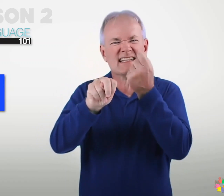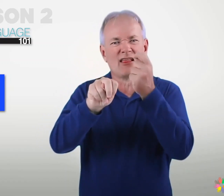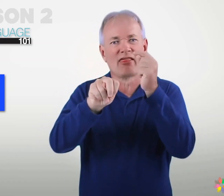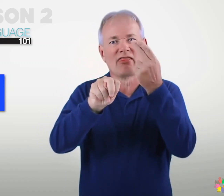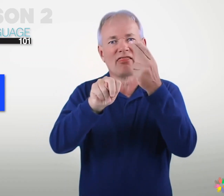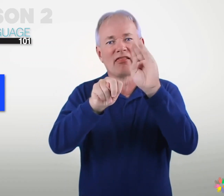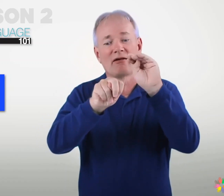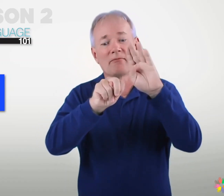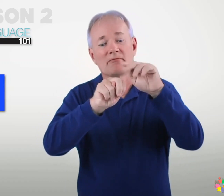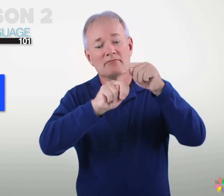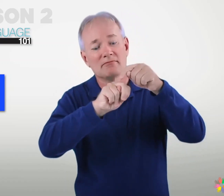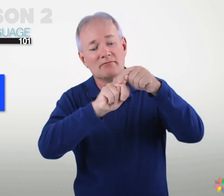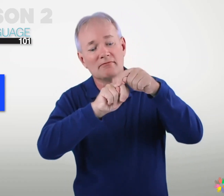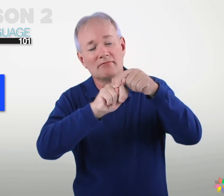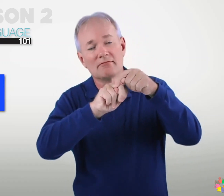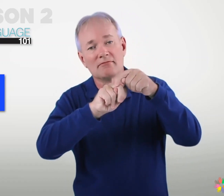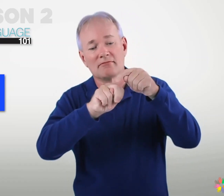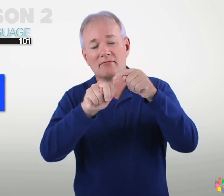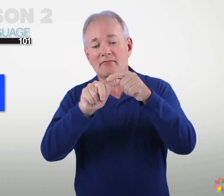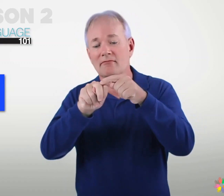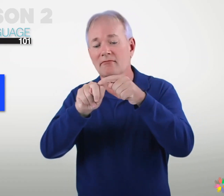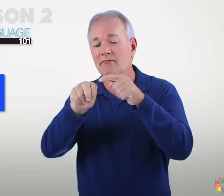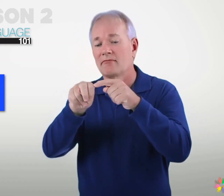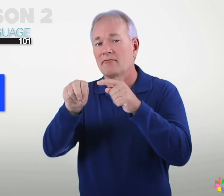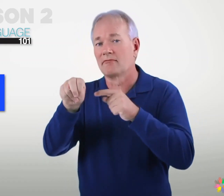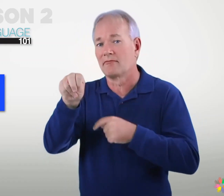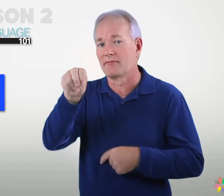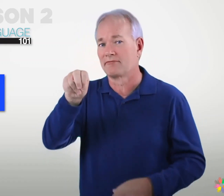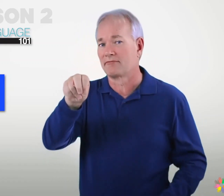N. And you can see the thumb just barely sticking out there.